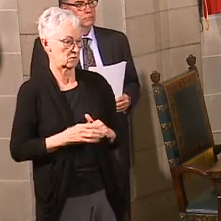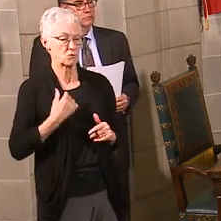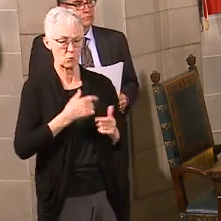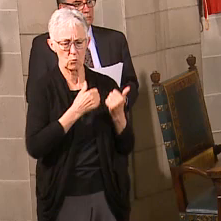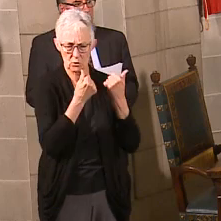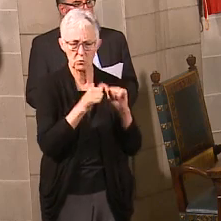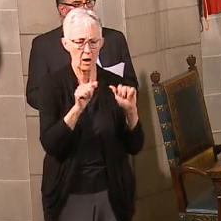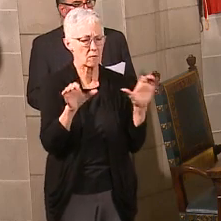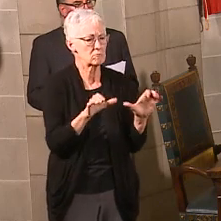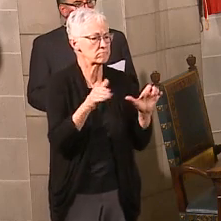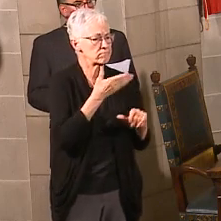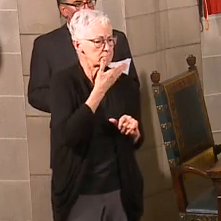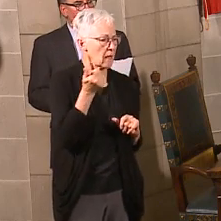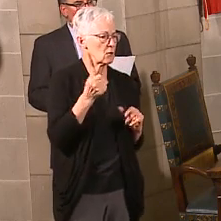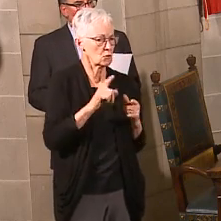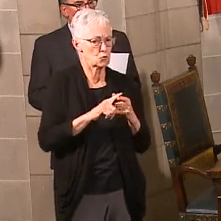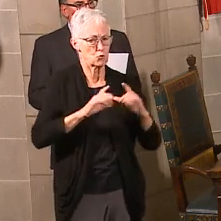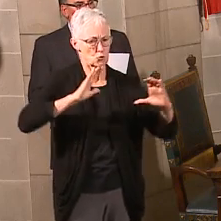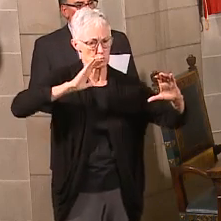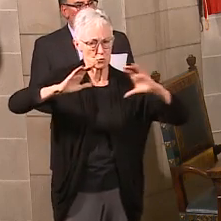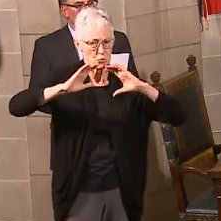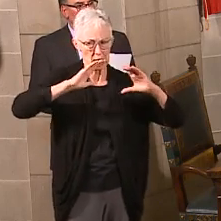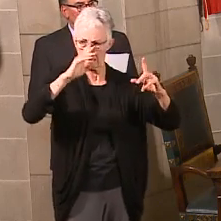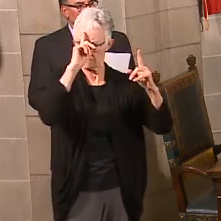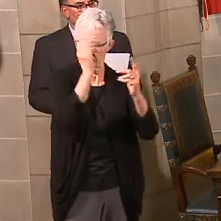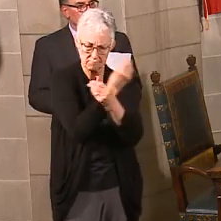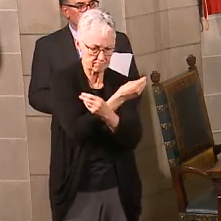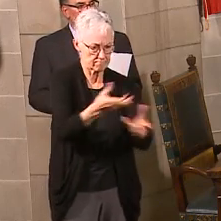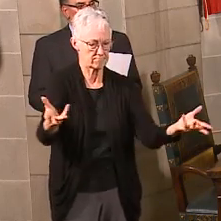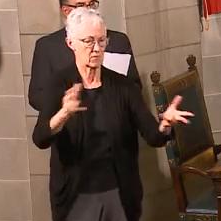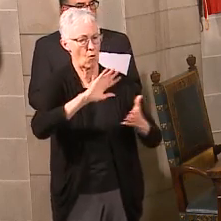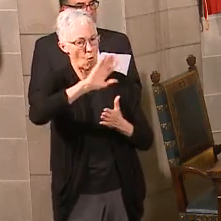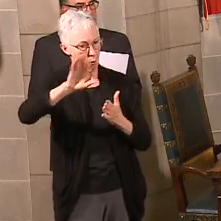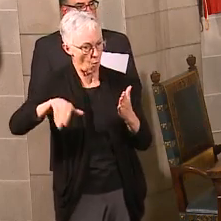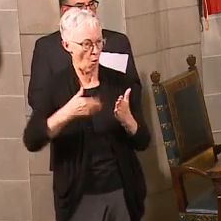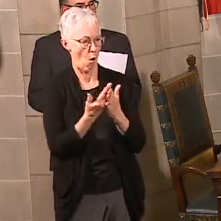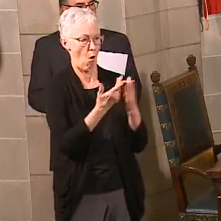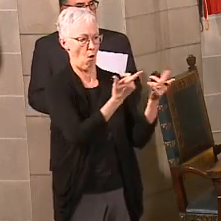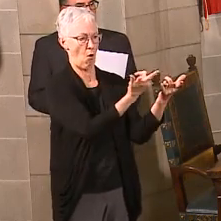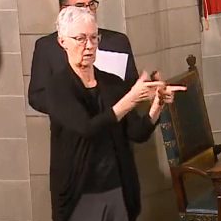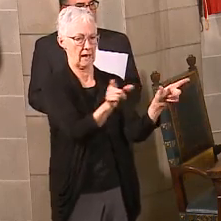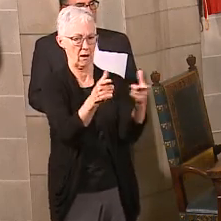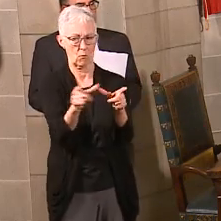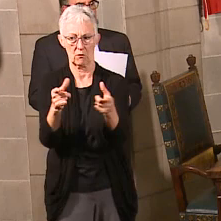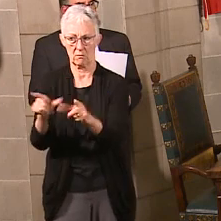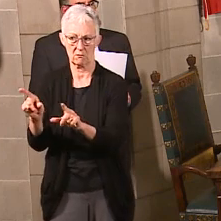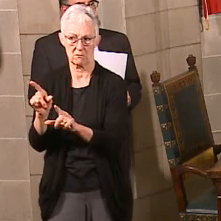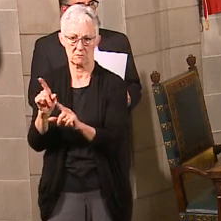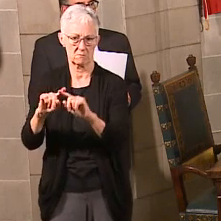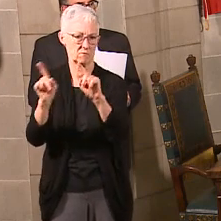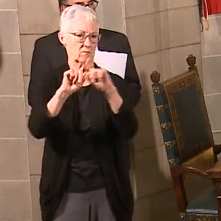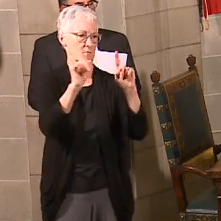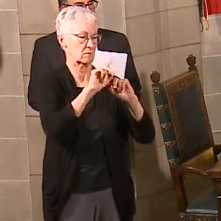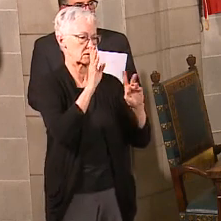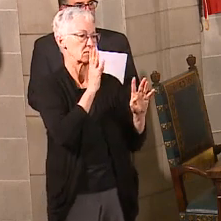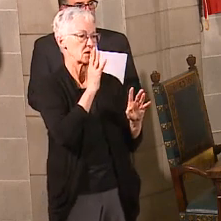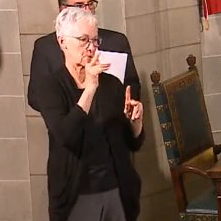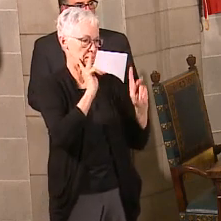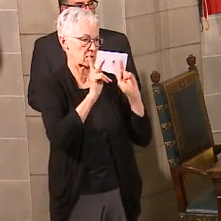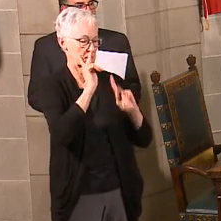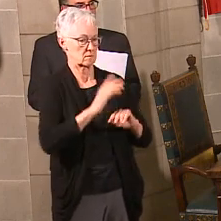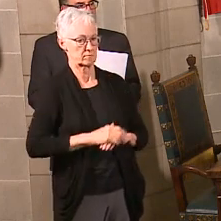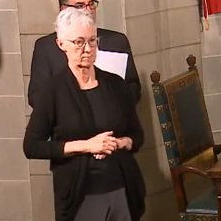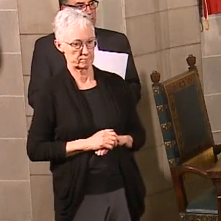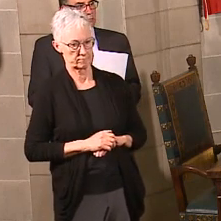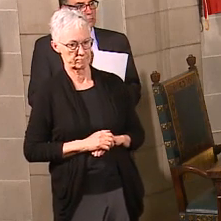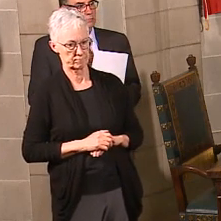of communicating. And tomorrow at 5 o'clock will be another step in us to be able to do that with regard to how we reach out to those communities. Have